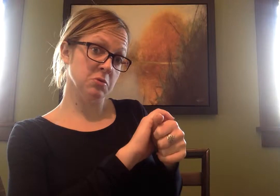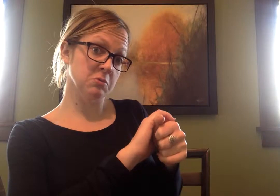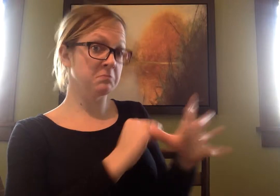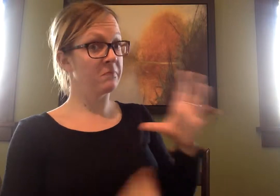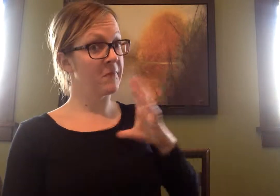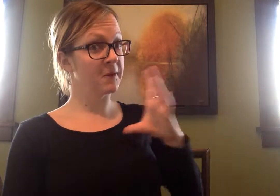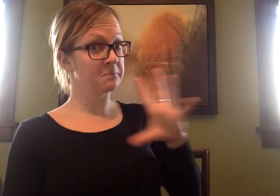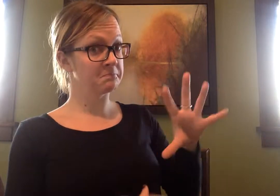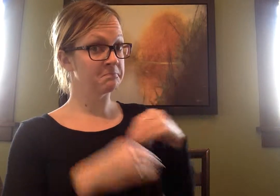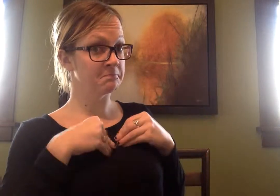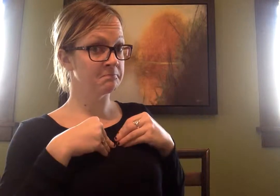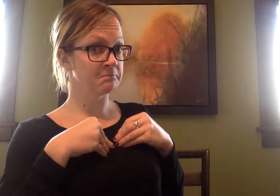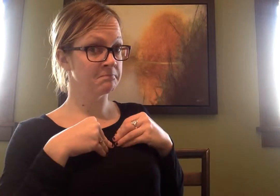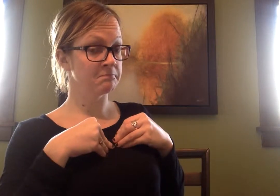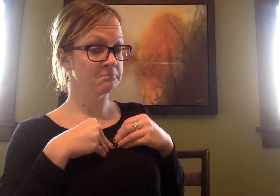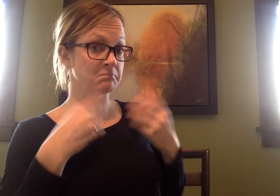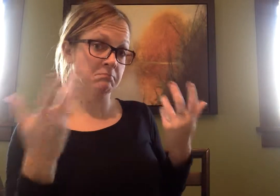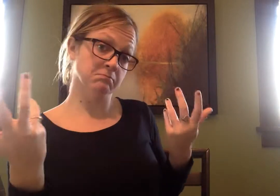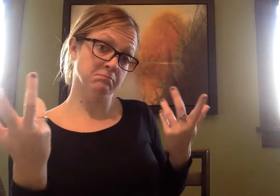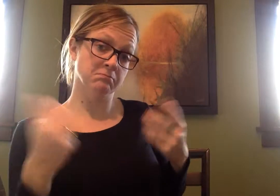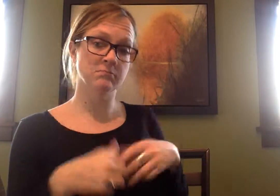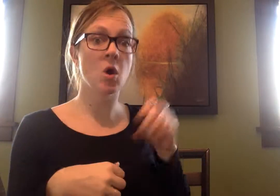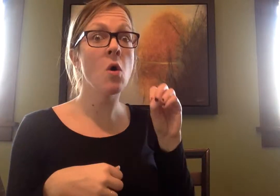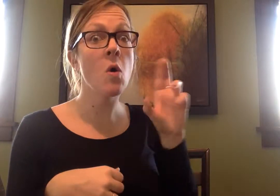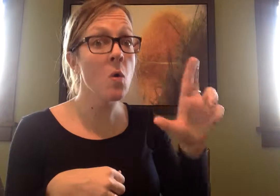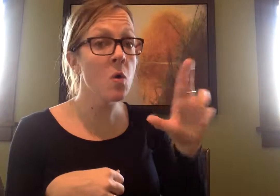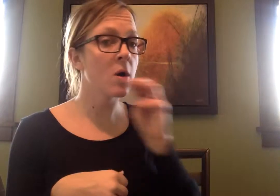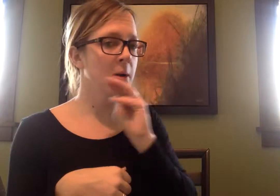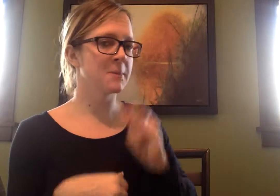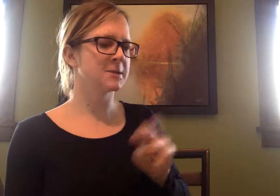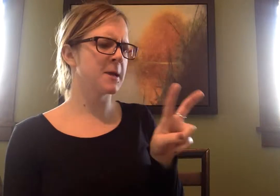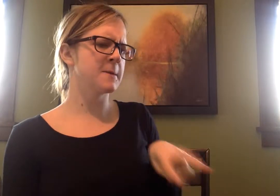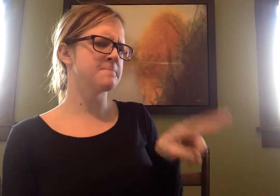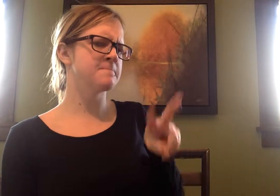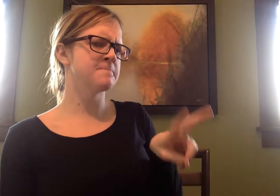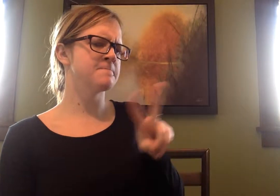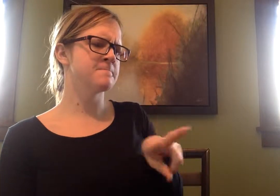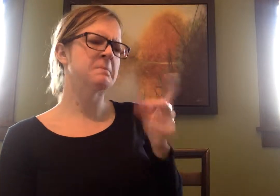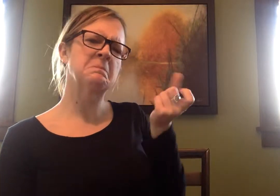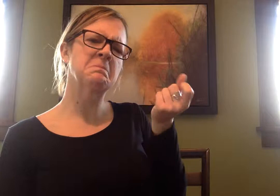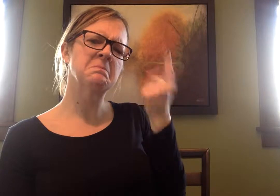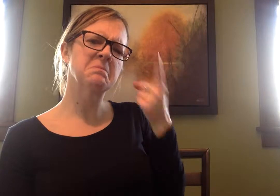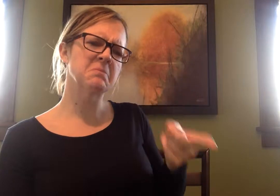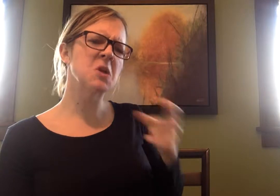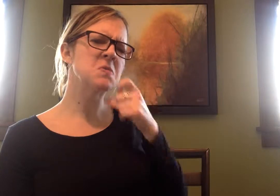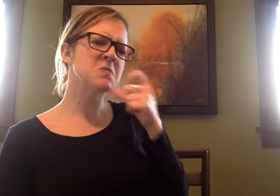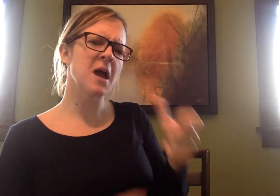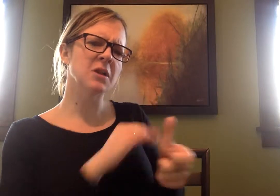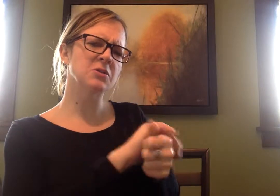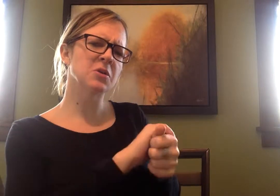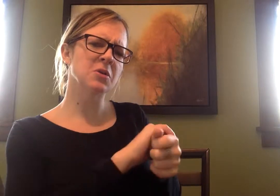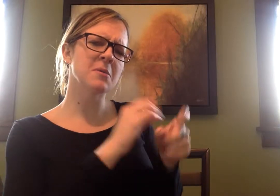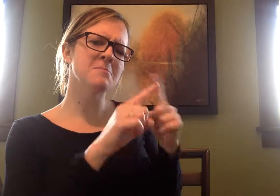with. Or perhaps Mzee knows that Owen isn't a tortoise, but likes him anyway.